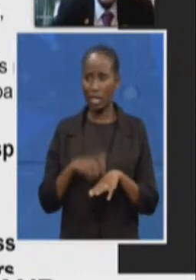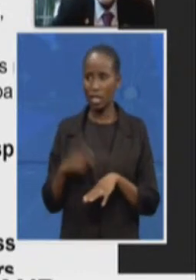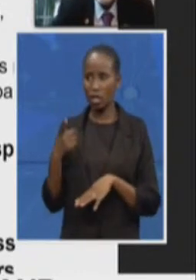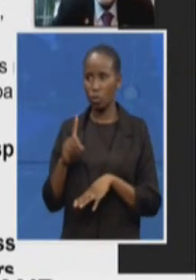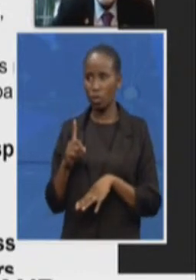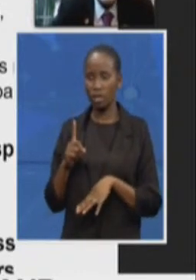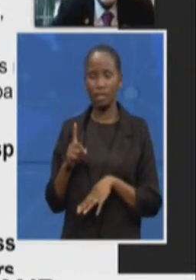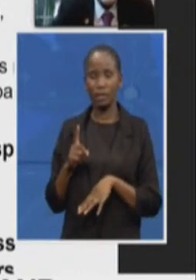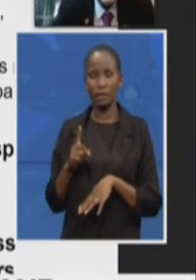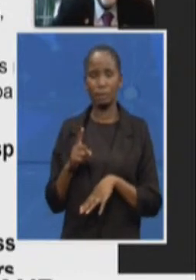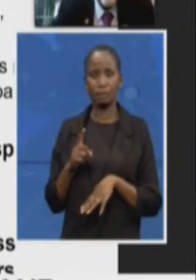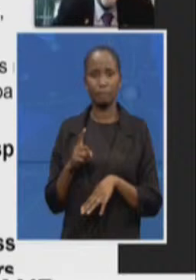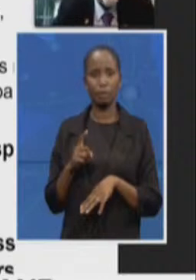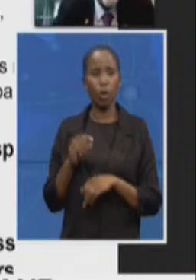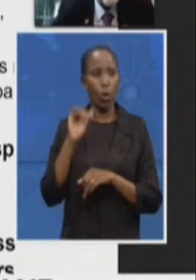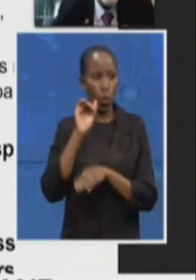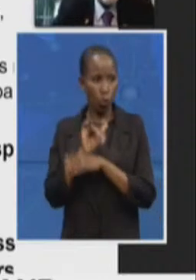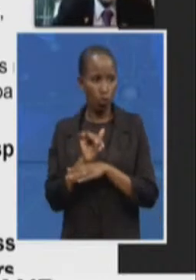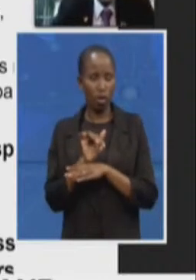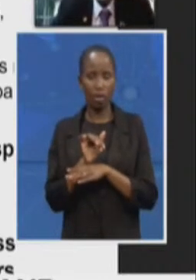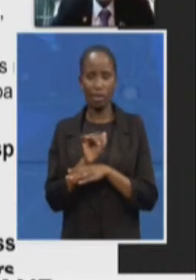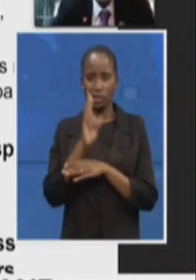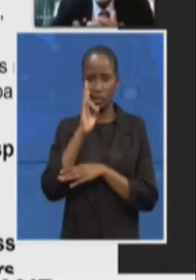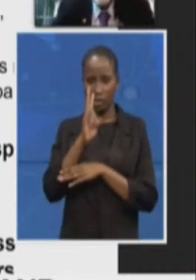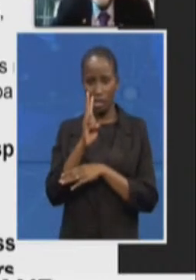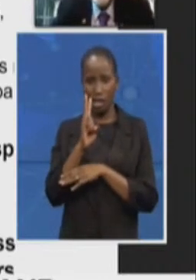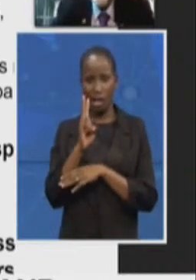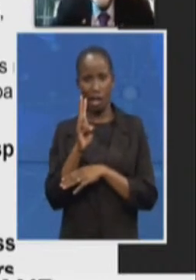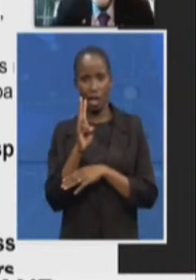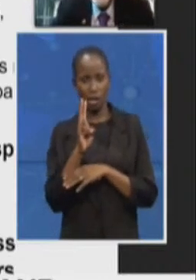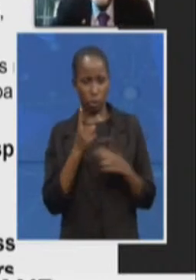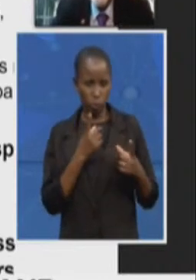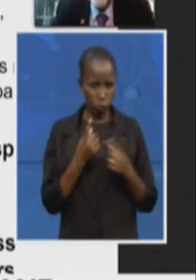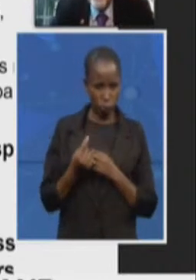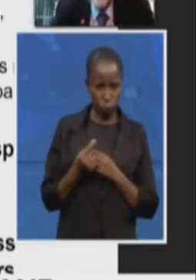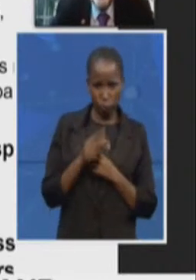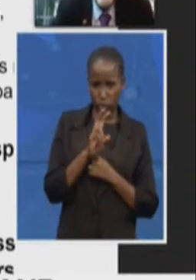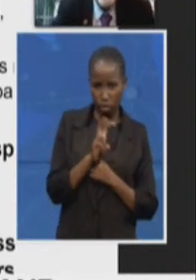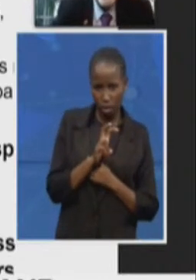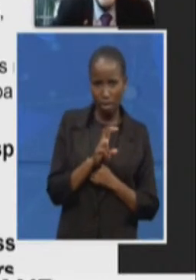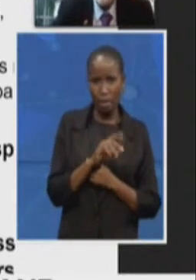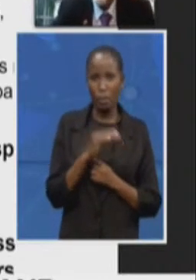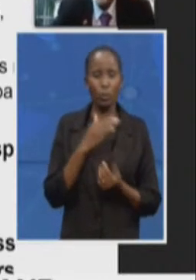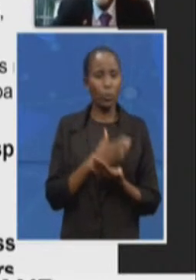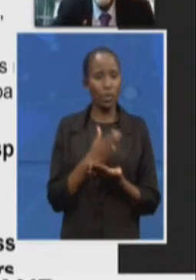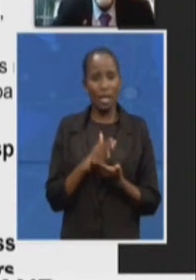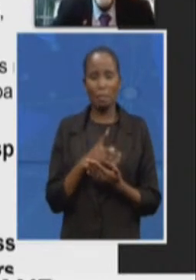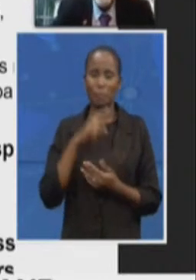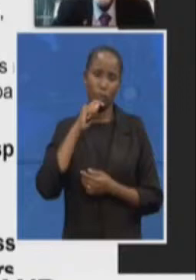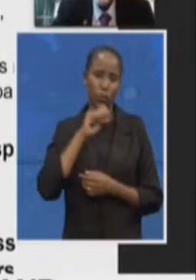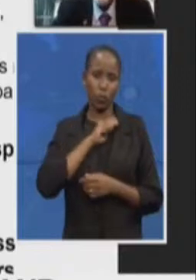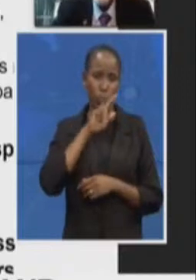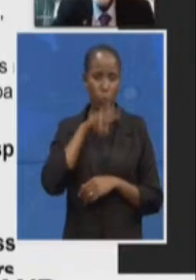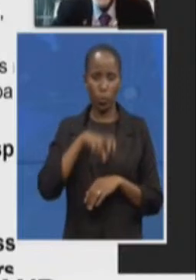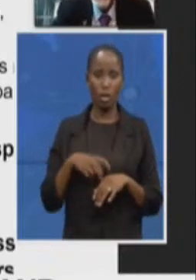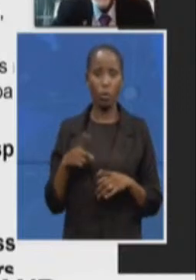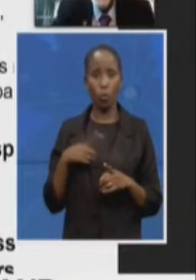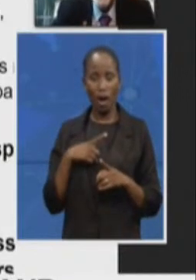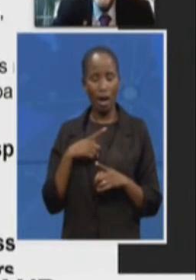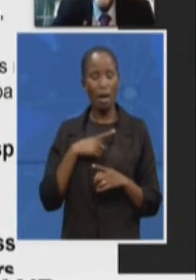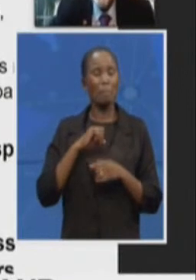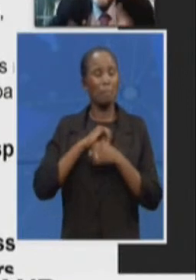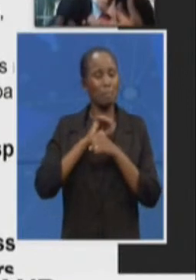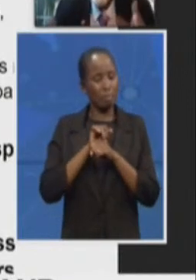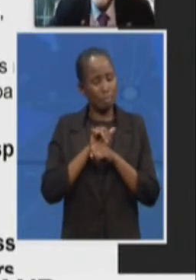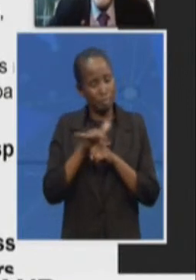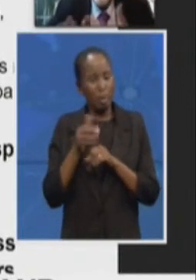knee-jerk reactions is really uncalled for. And we've dealt with variants before. It's not new. Our country has